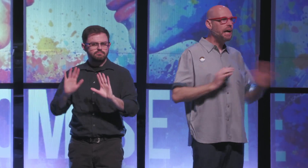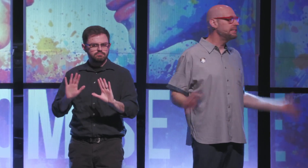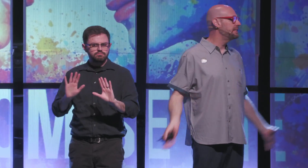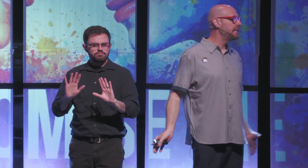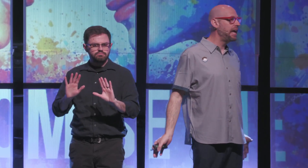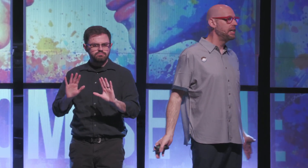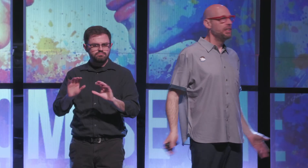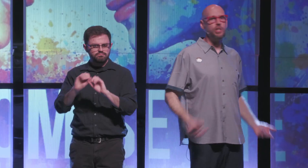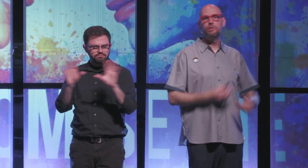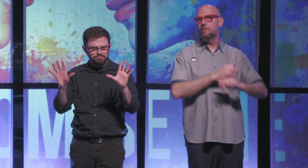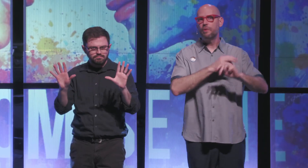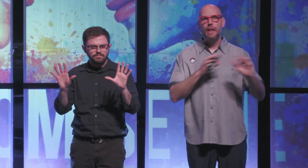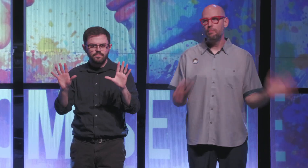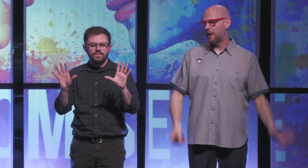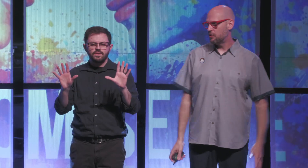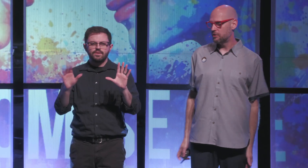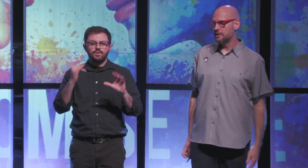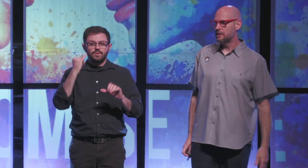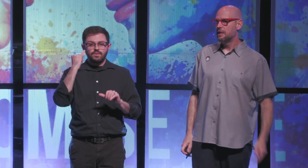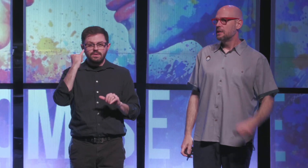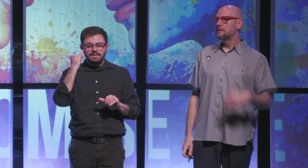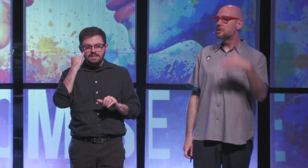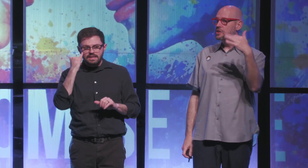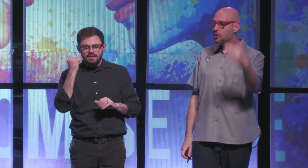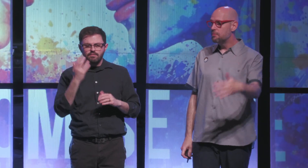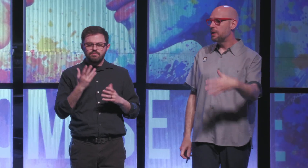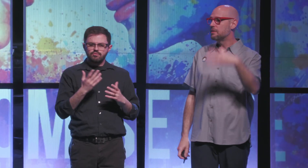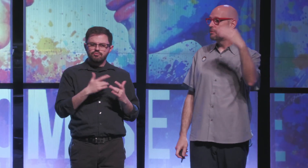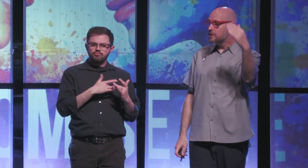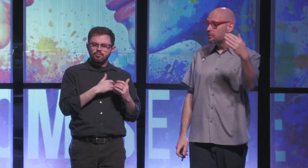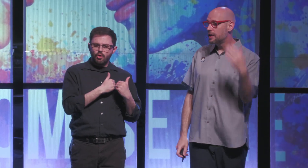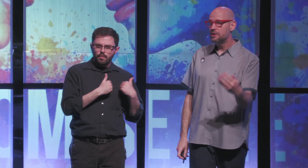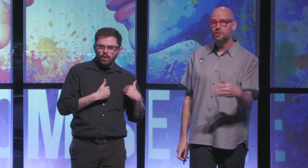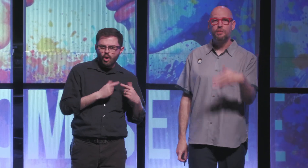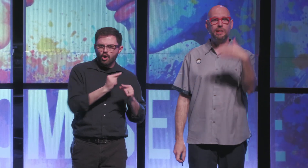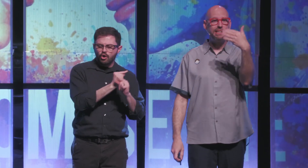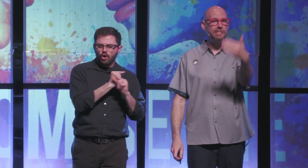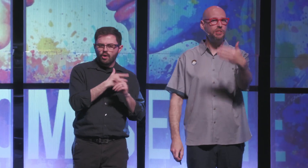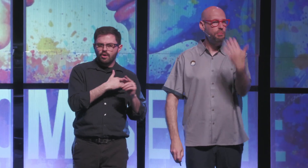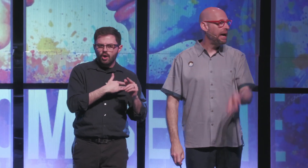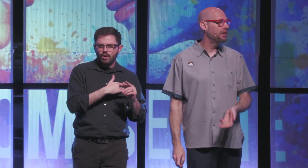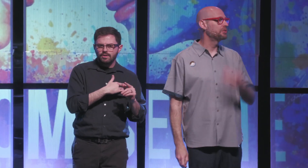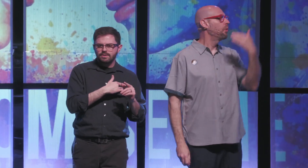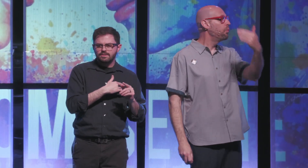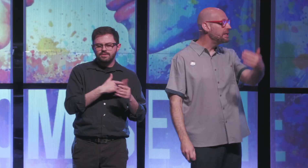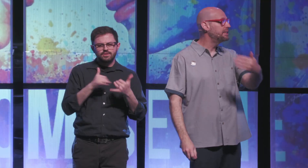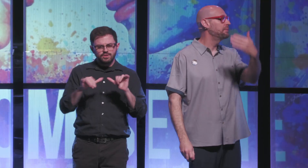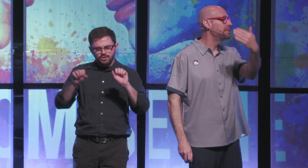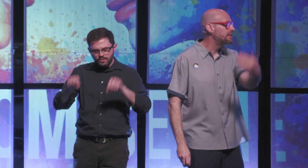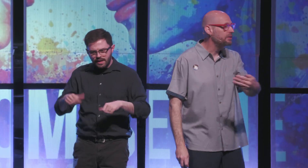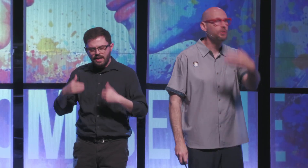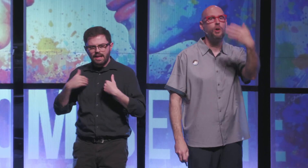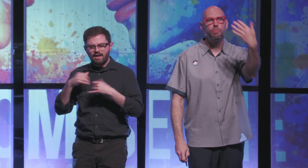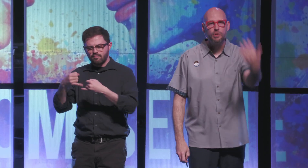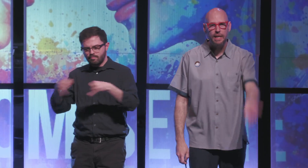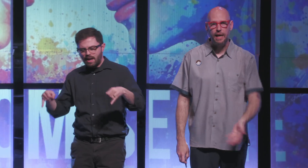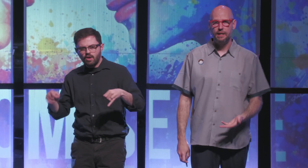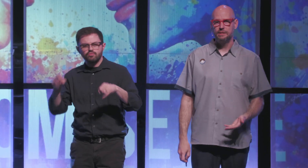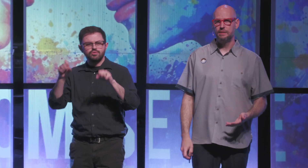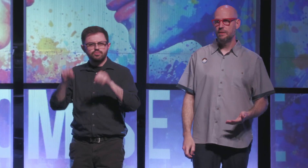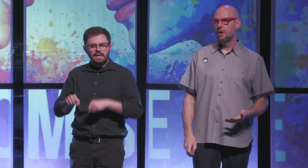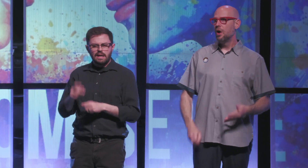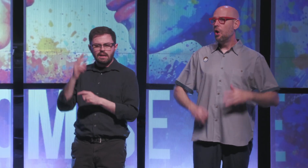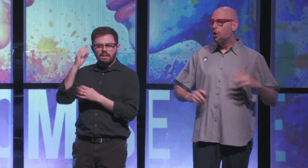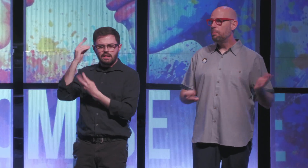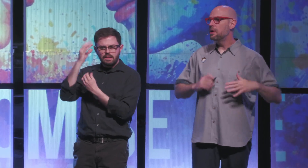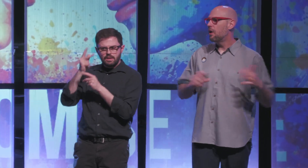is not to say that you live without boundaries. Discernment, resurrection discernment still matters. Wisdom still